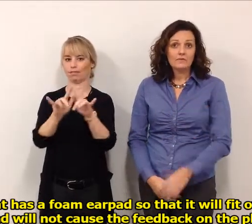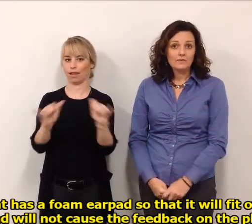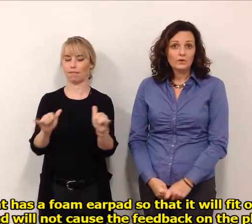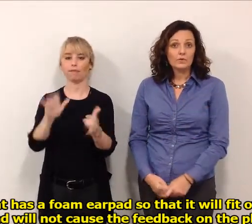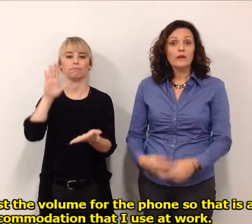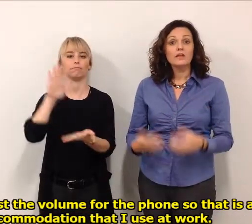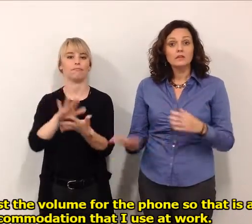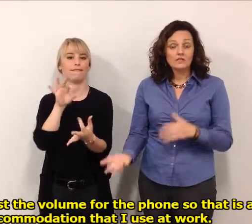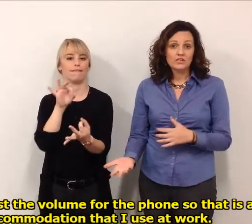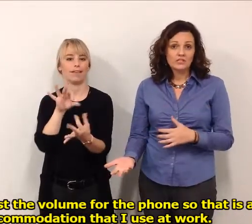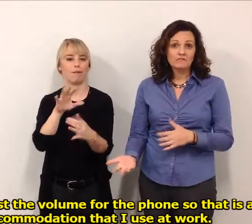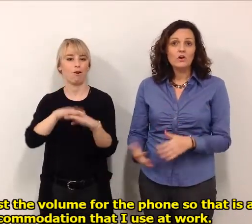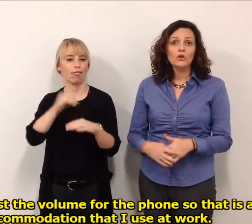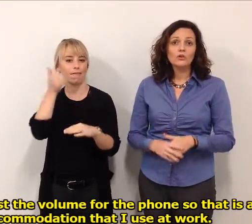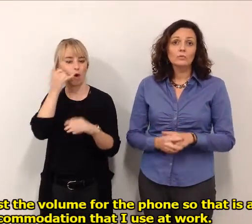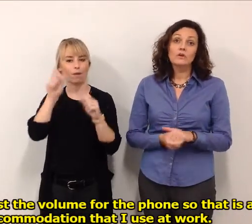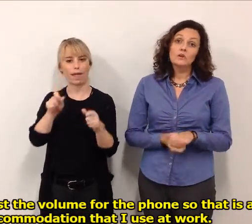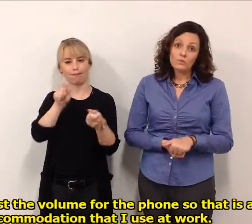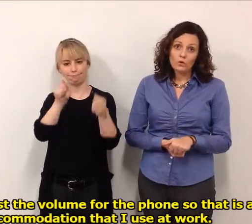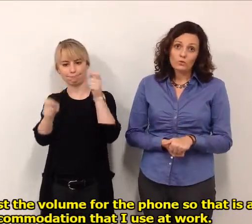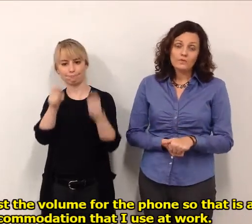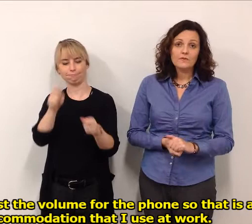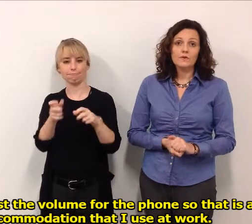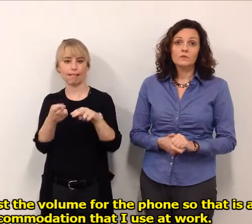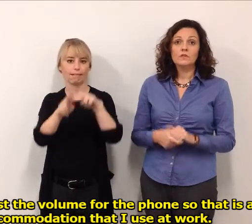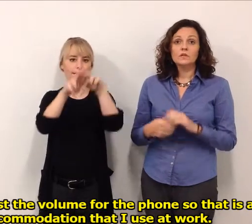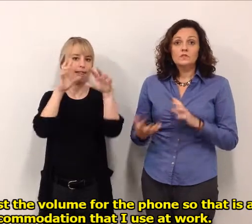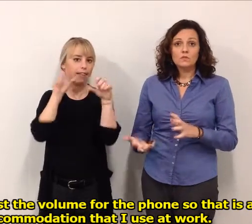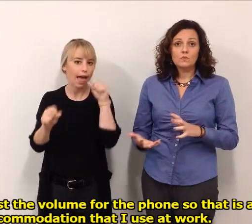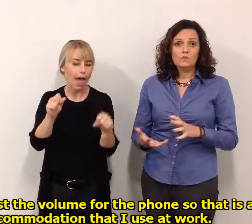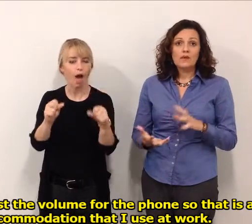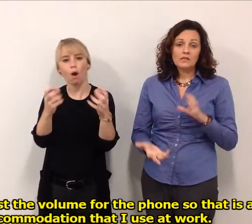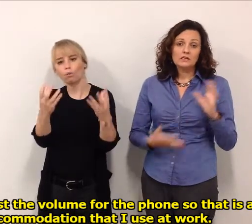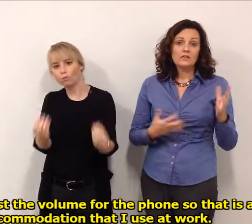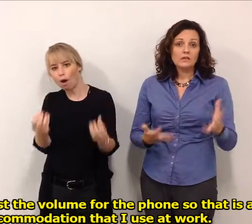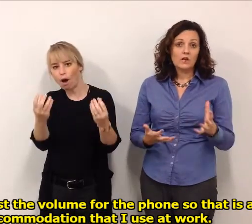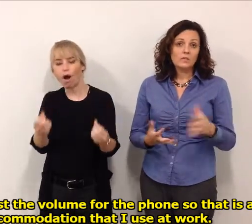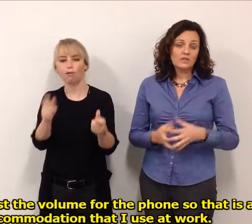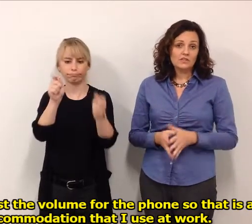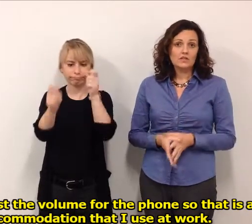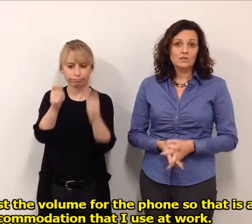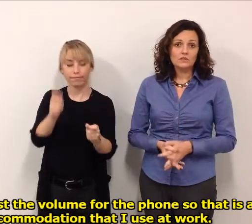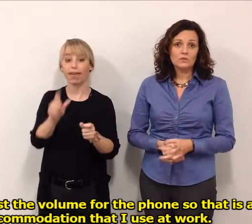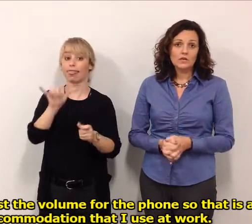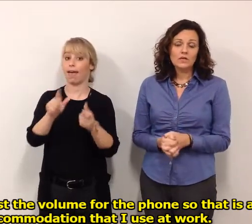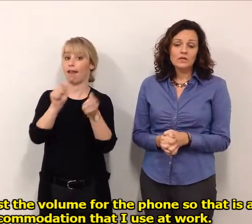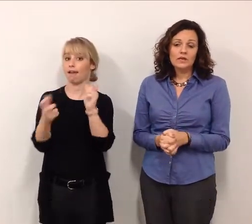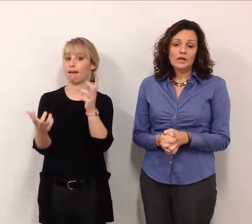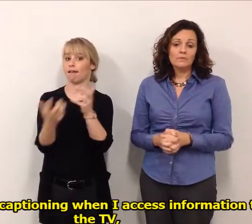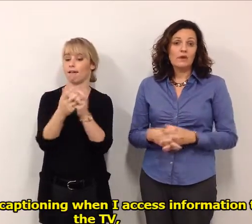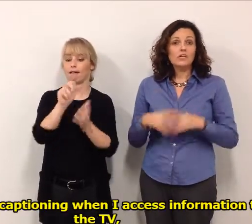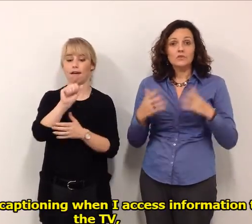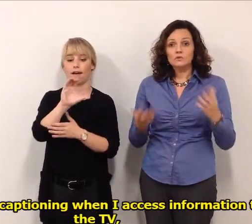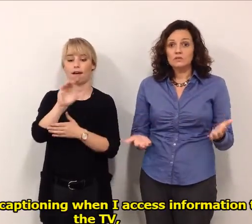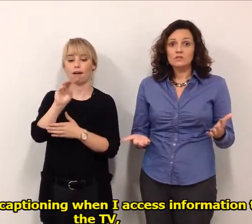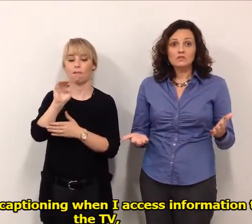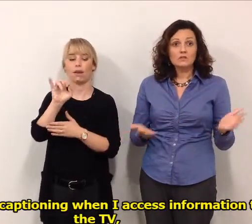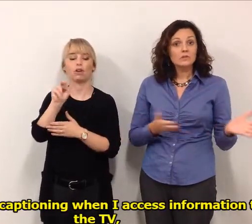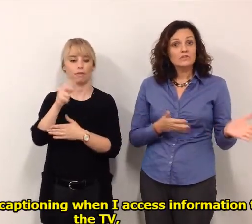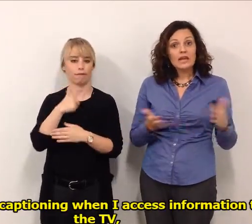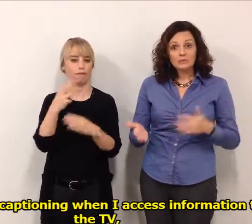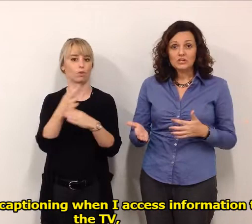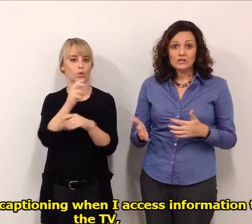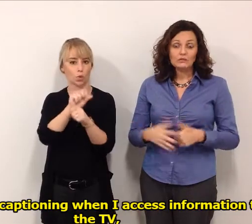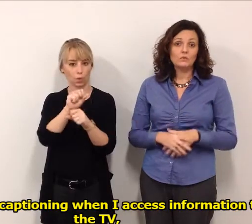feedback on the phone. I can adjust the volume for the phone. So that is an accommodation that I use at work. I use